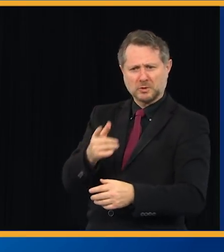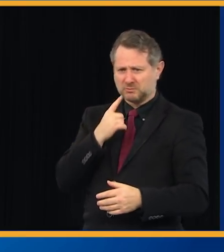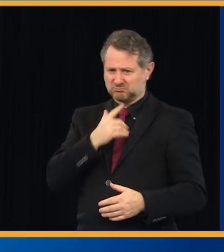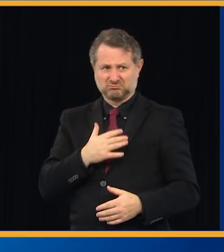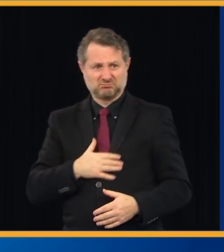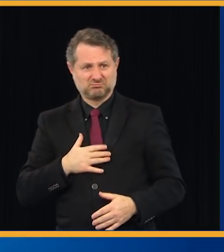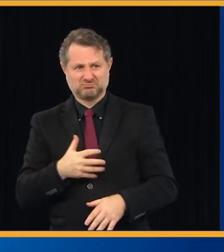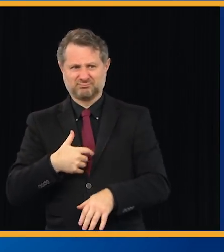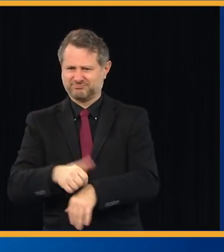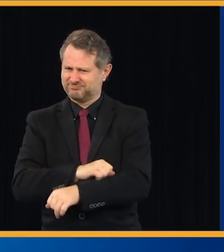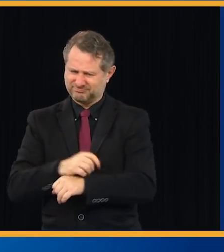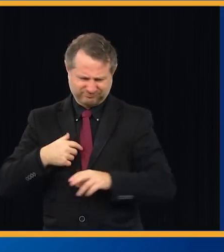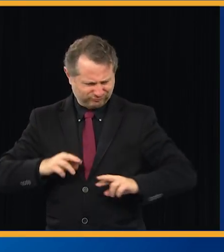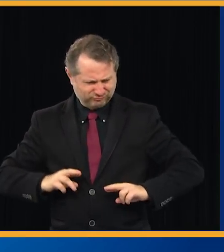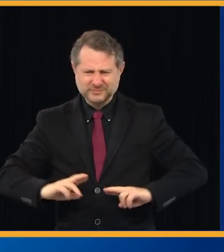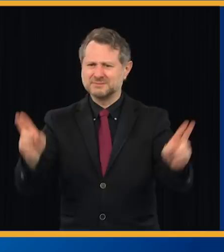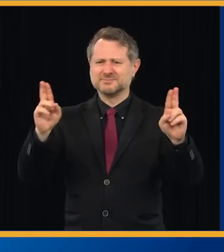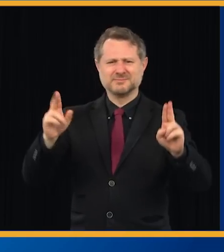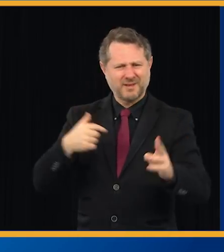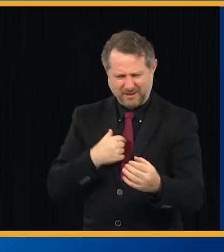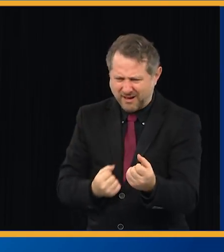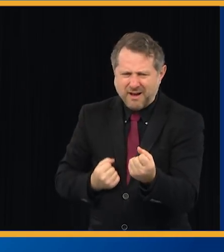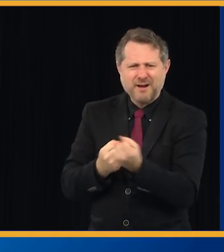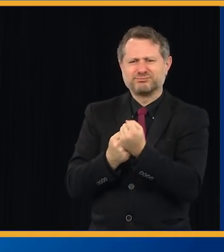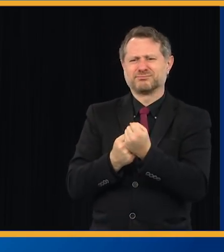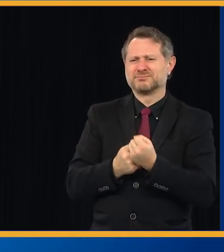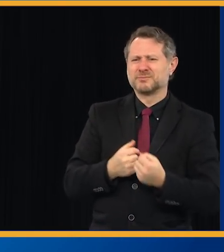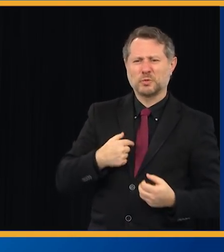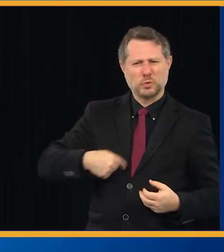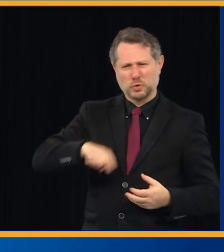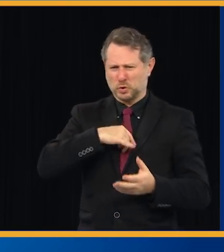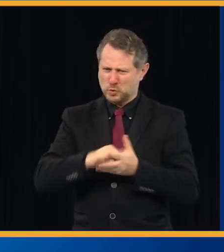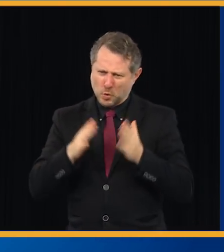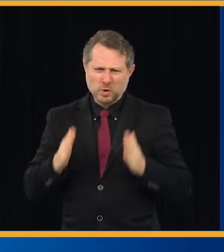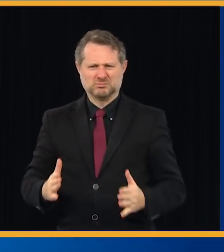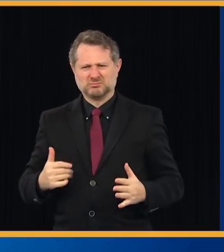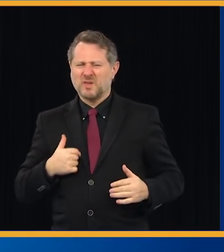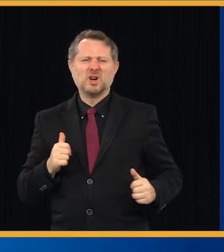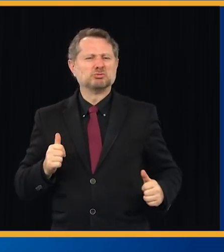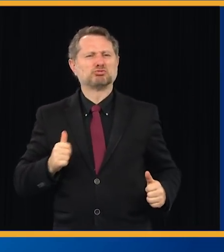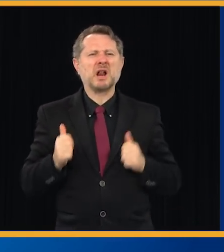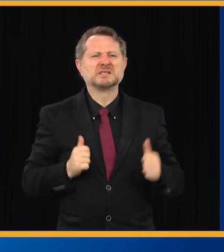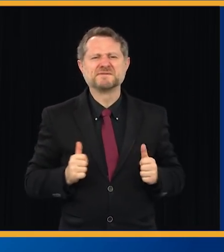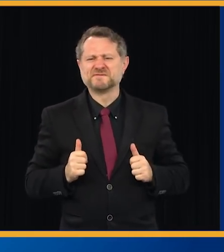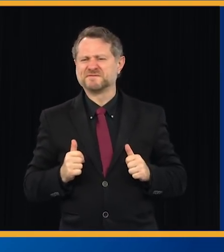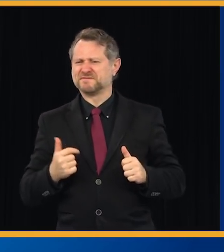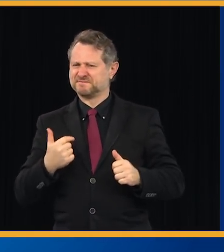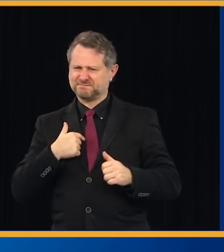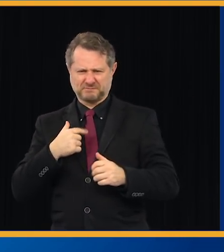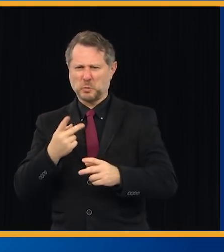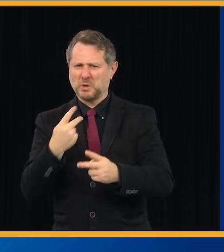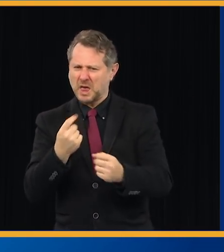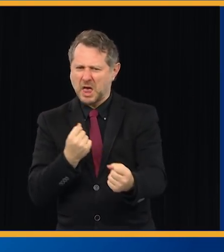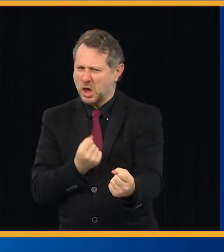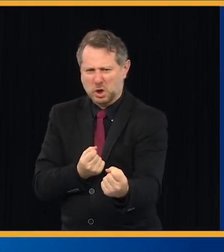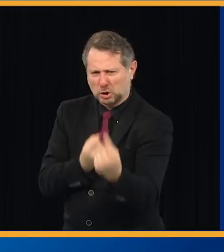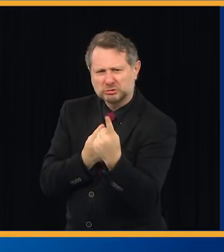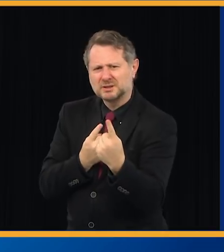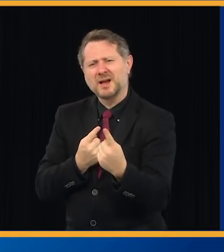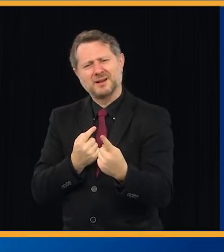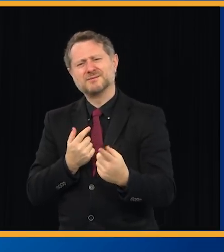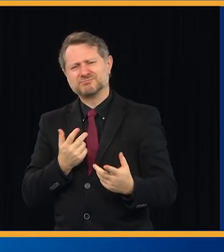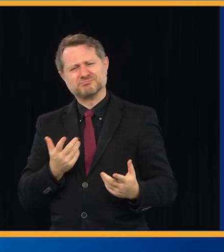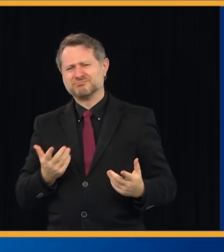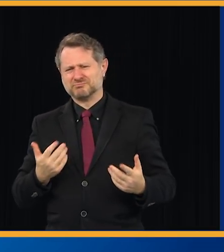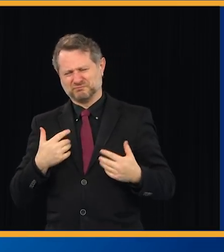New Yorkers, so we're aggressive about it and we're ambitious about it. And I think we get it, Eric. You know, we went through this period